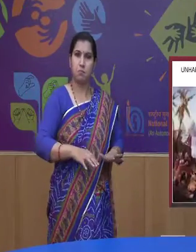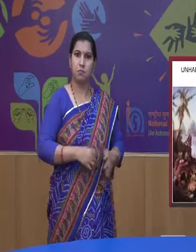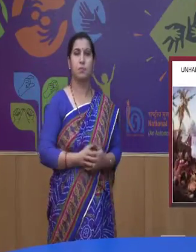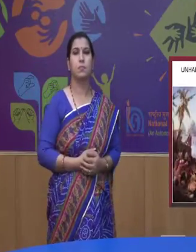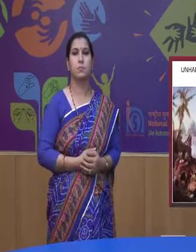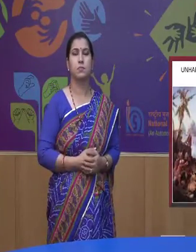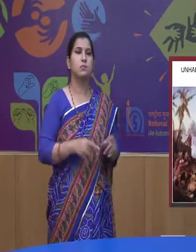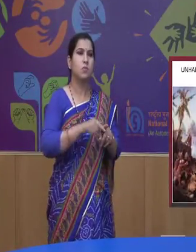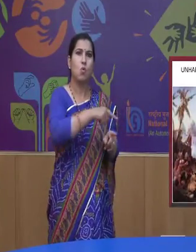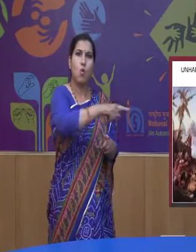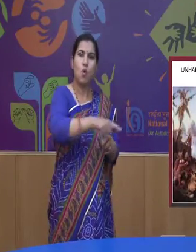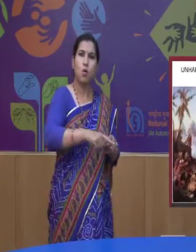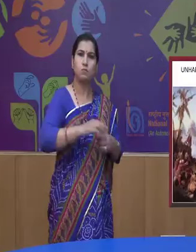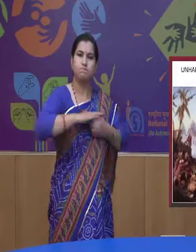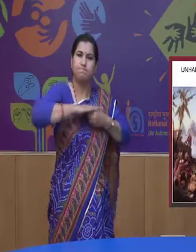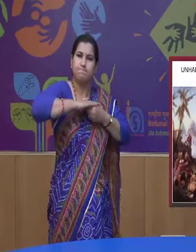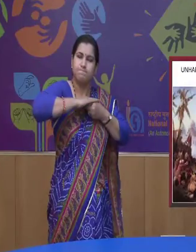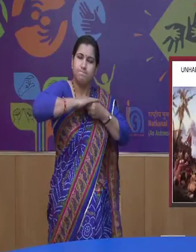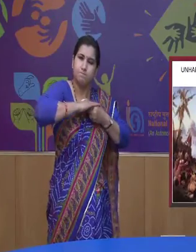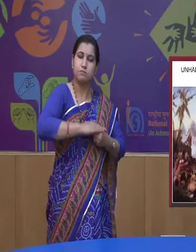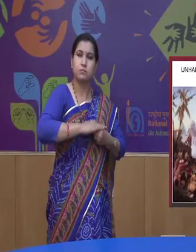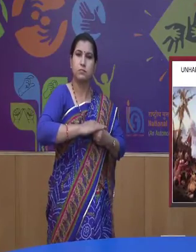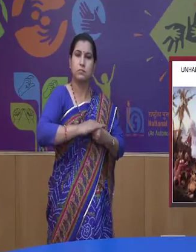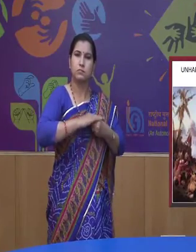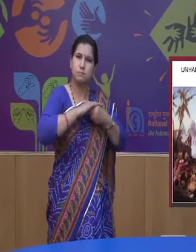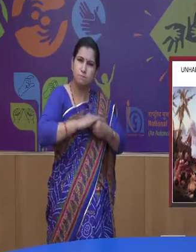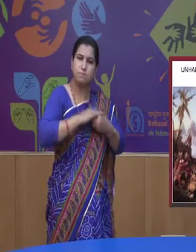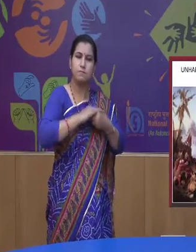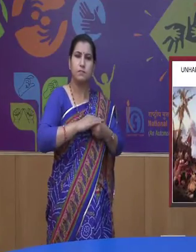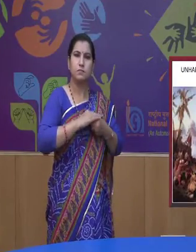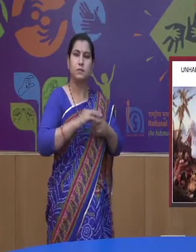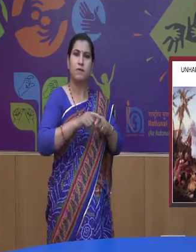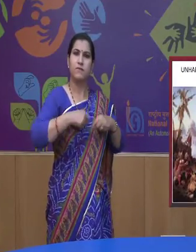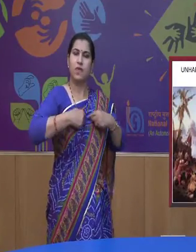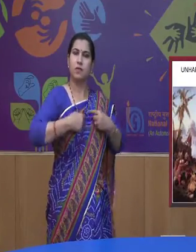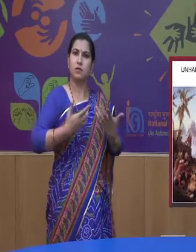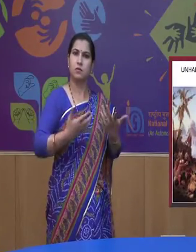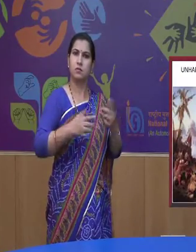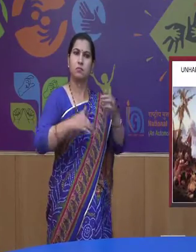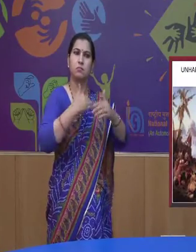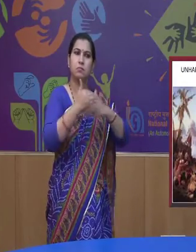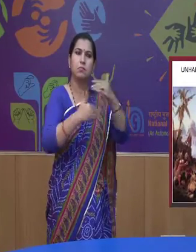kept increasing and finally led to the beginning of the